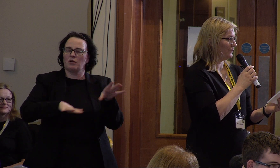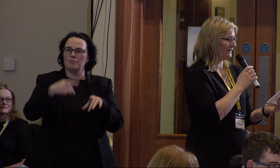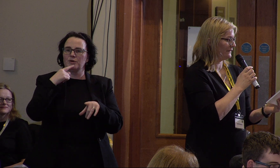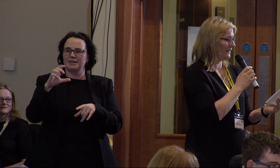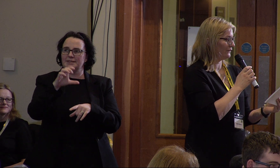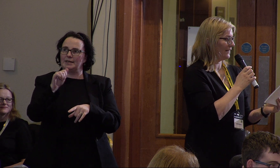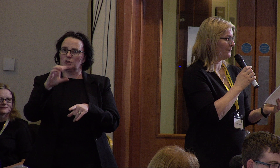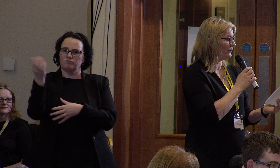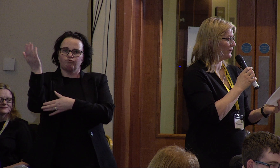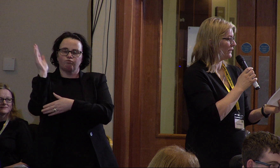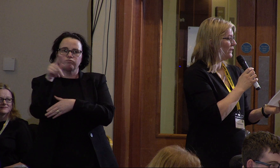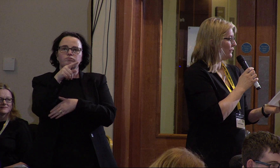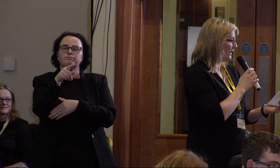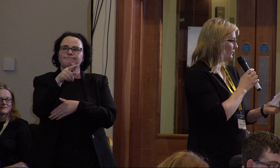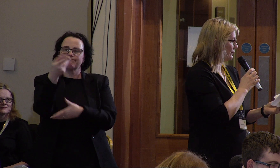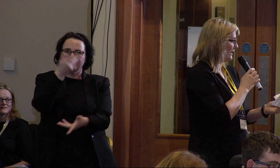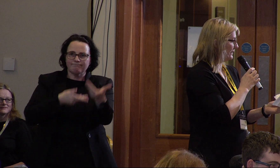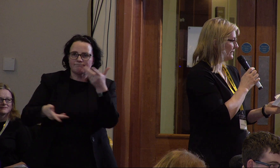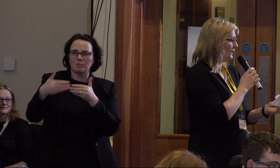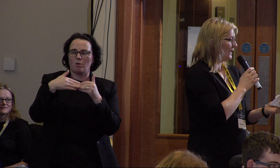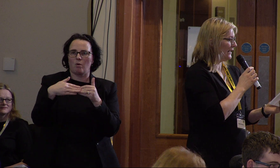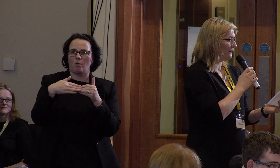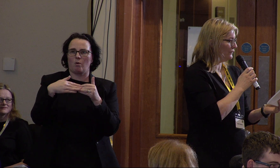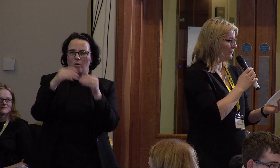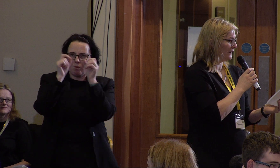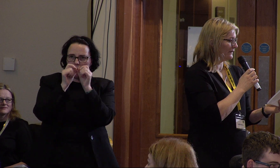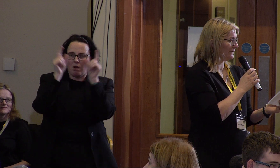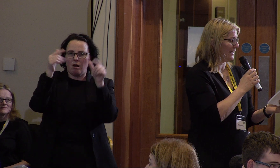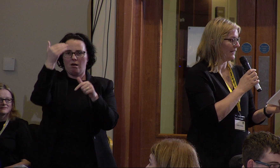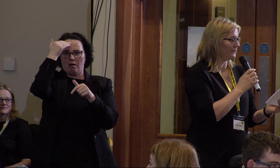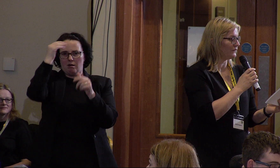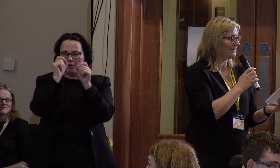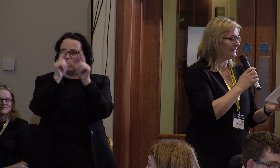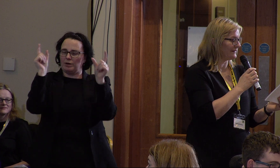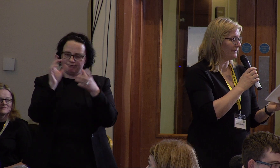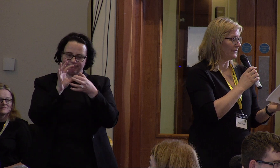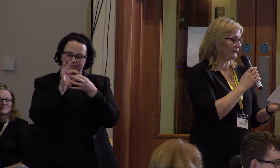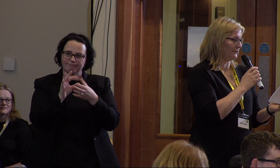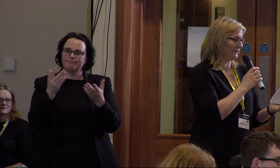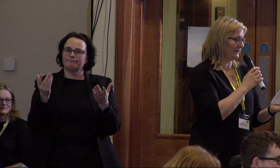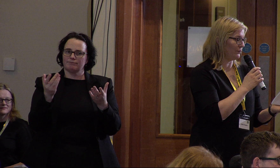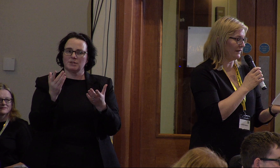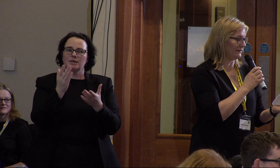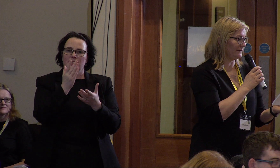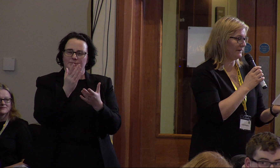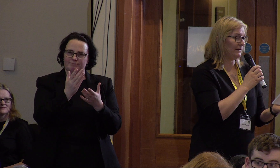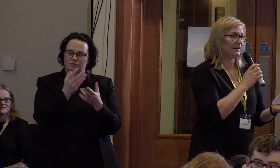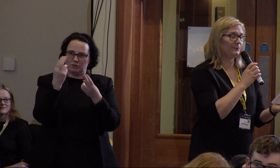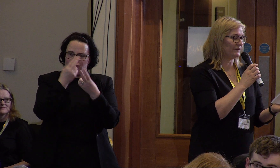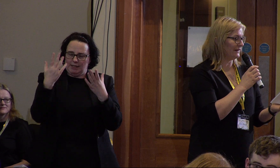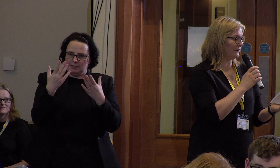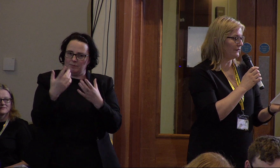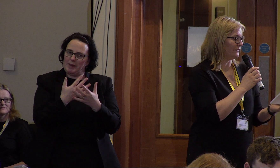CSO presentation had brought greater awareness and a new awareness to the extent of some of the inequalities,